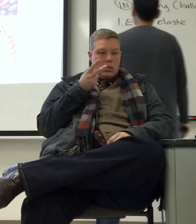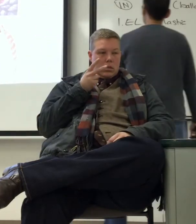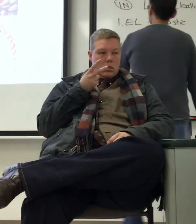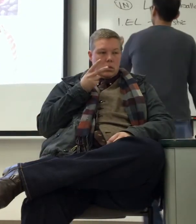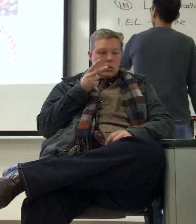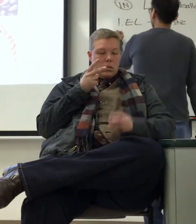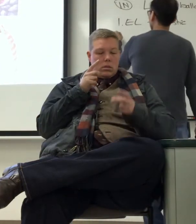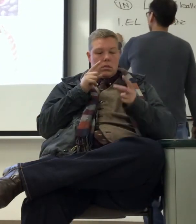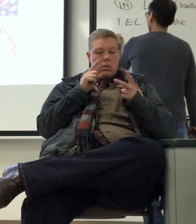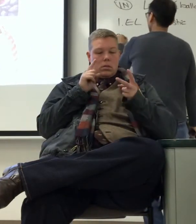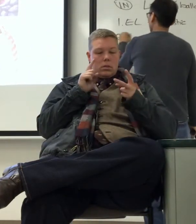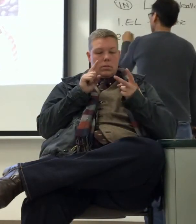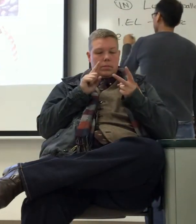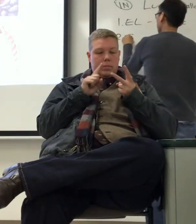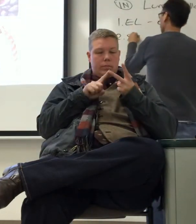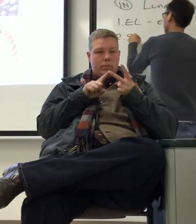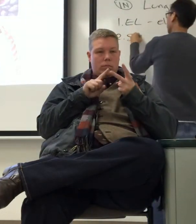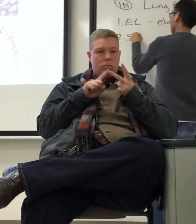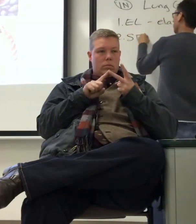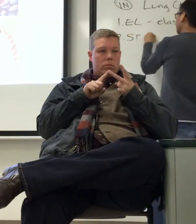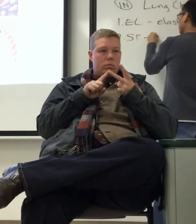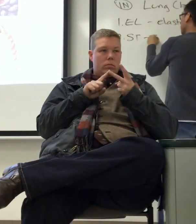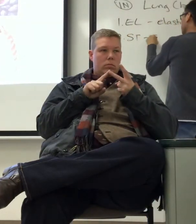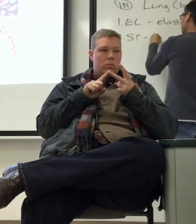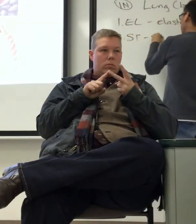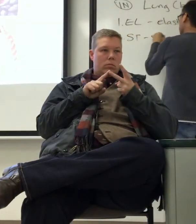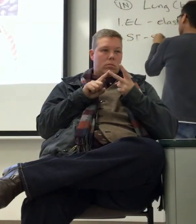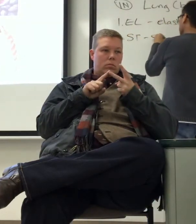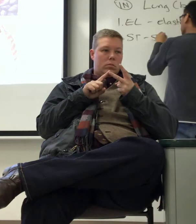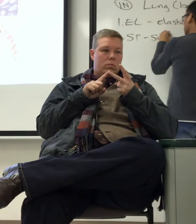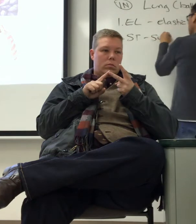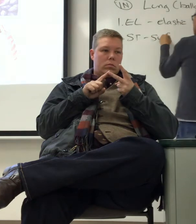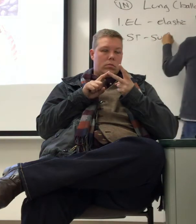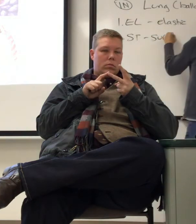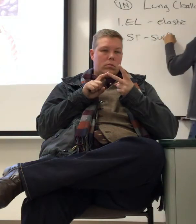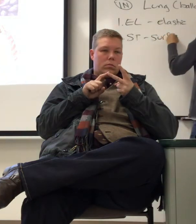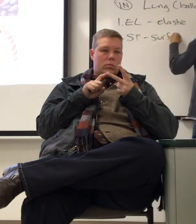recoil forces, ST, surface tension forces.